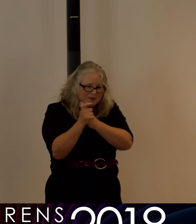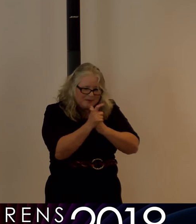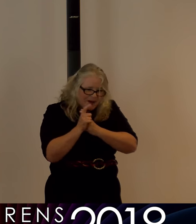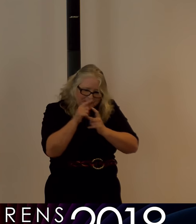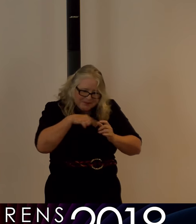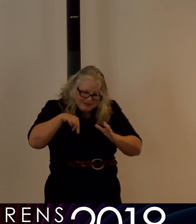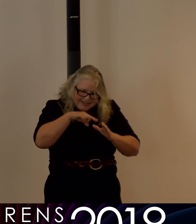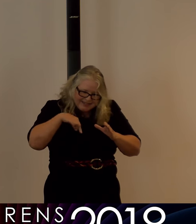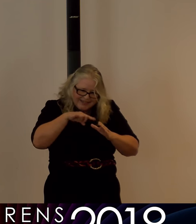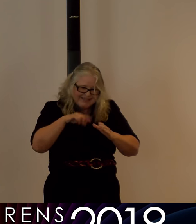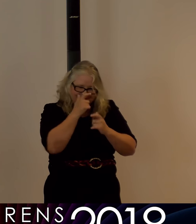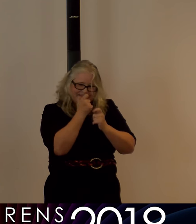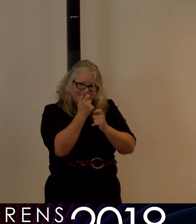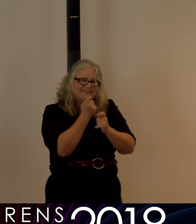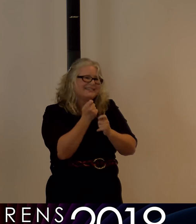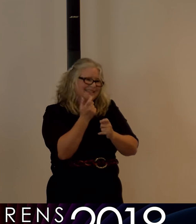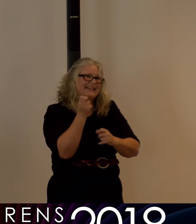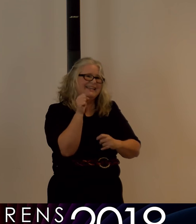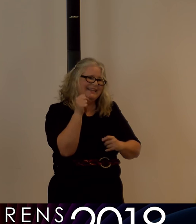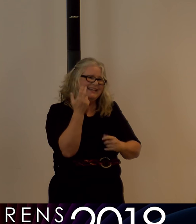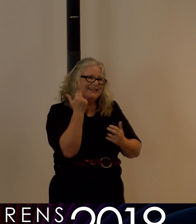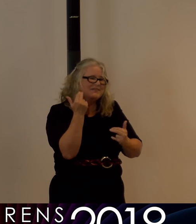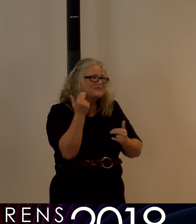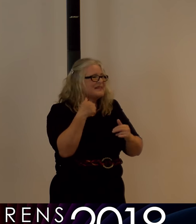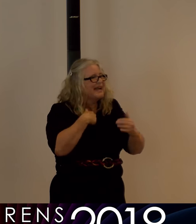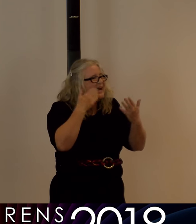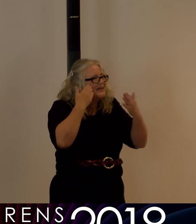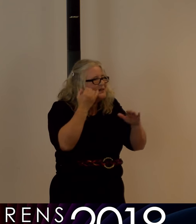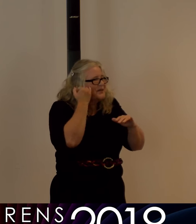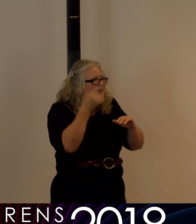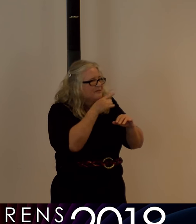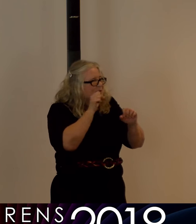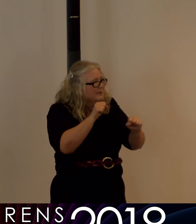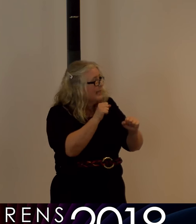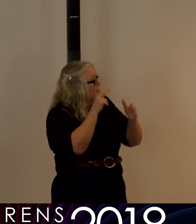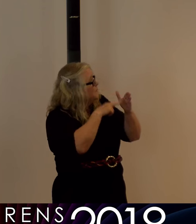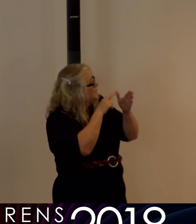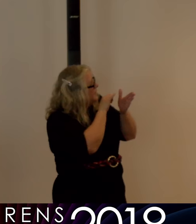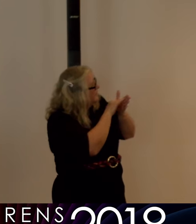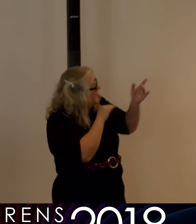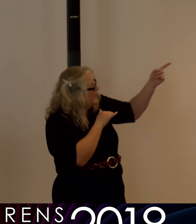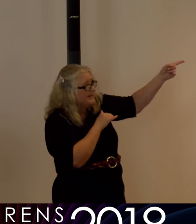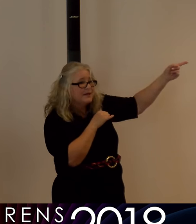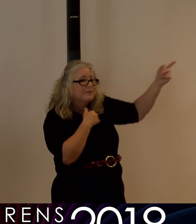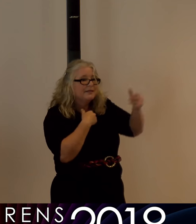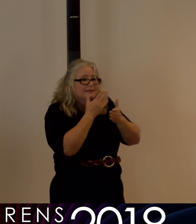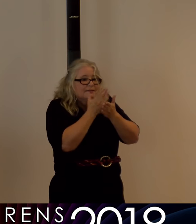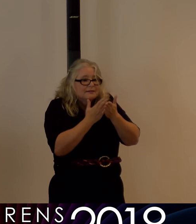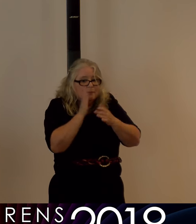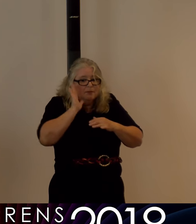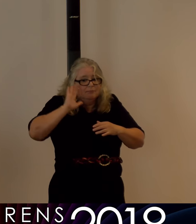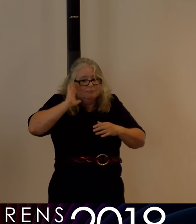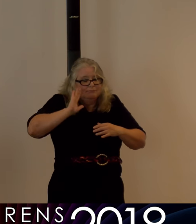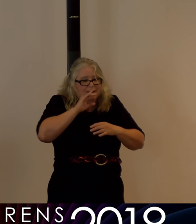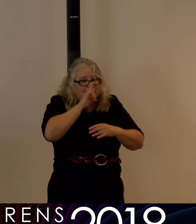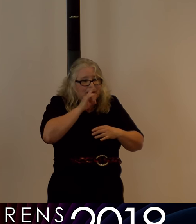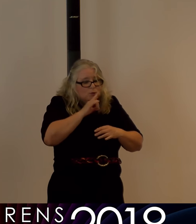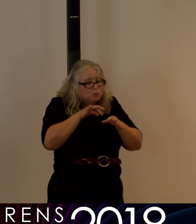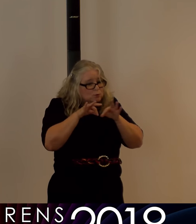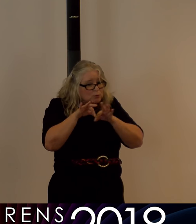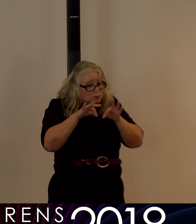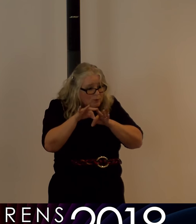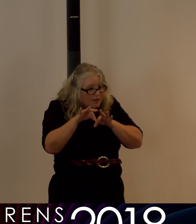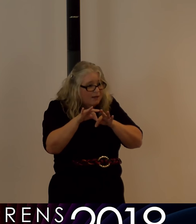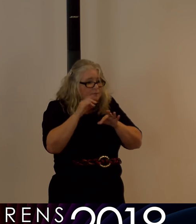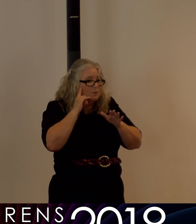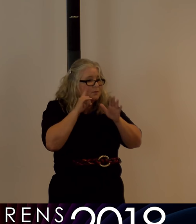very interesting. And so I don't know if you can read this, but some of the early mice that were described were actually identified by